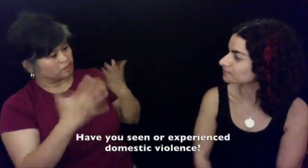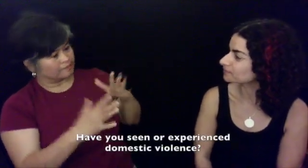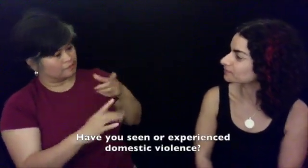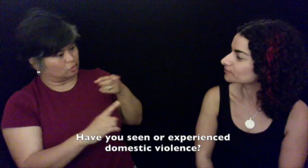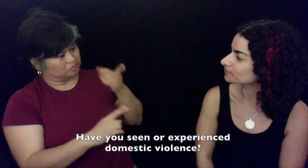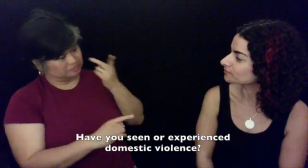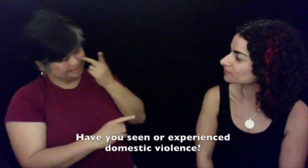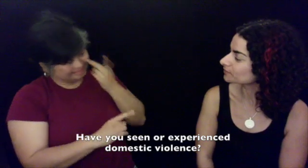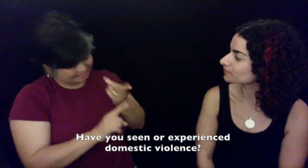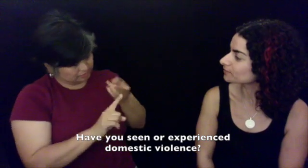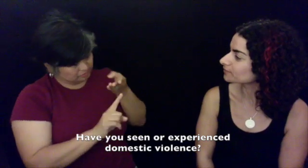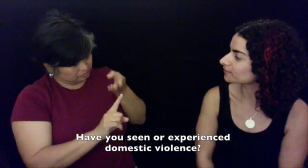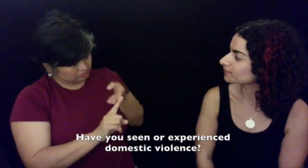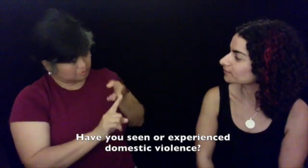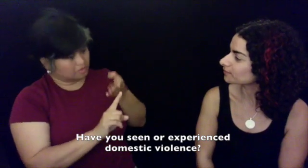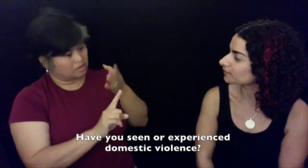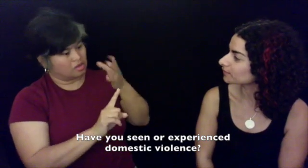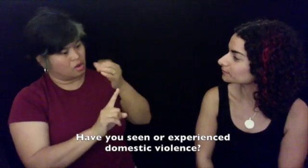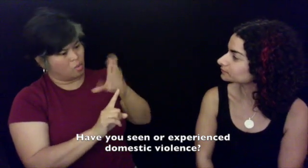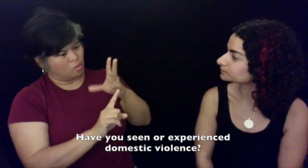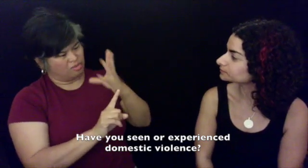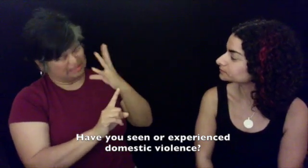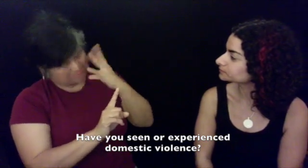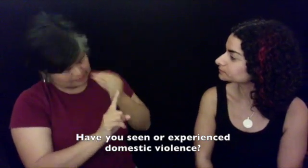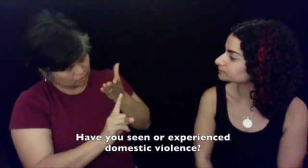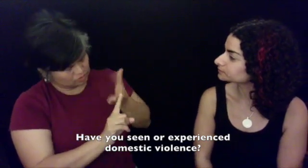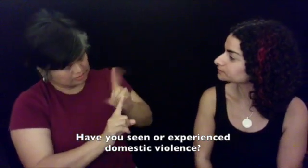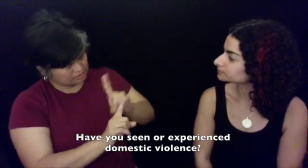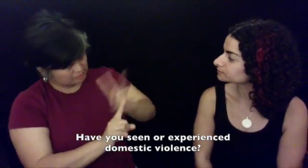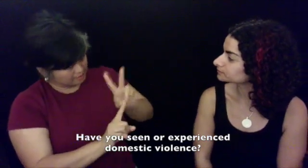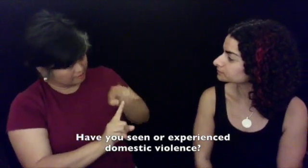Have you seen or experienced domestic violence?